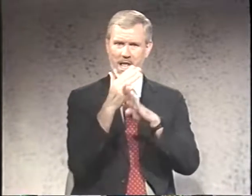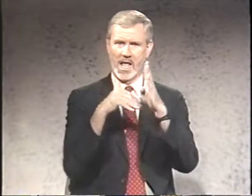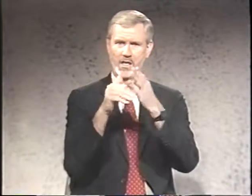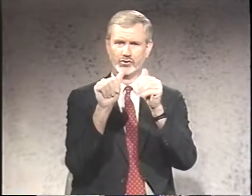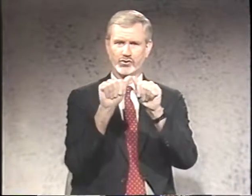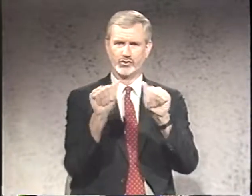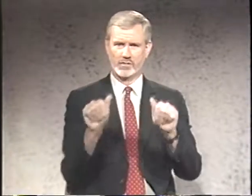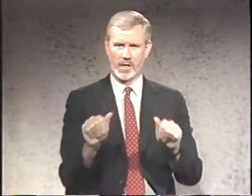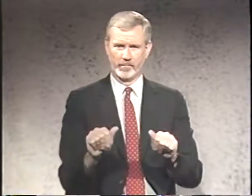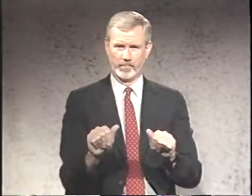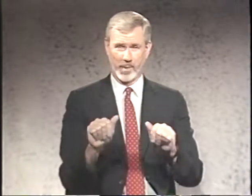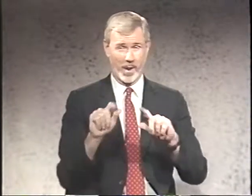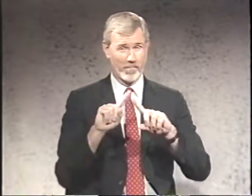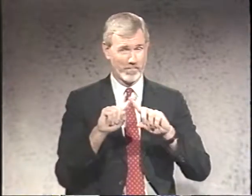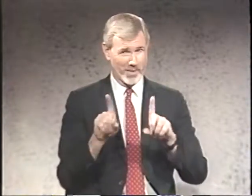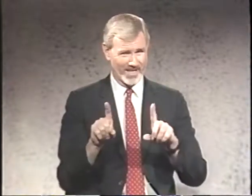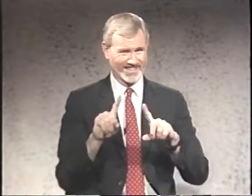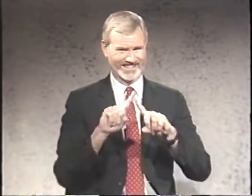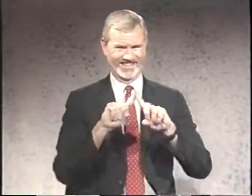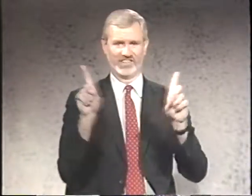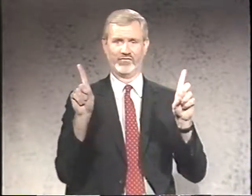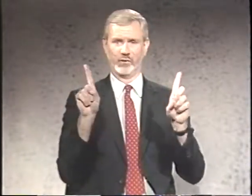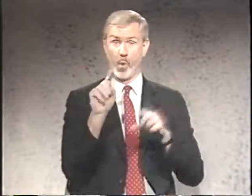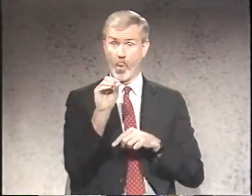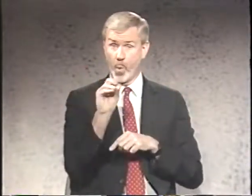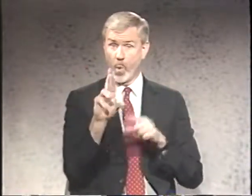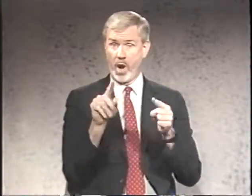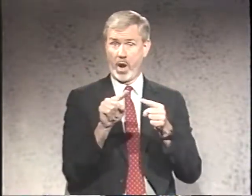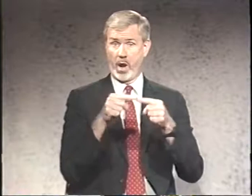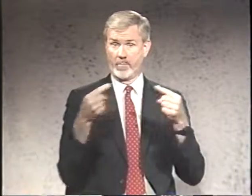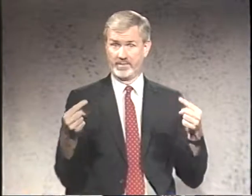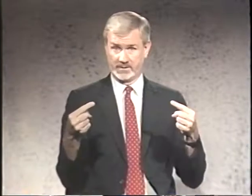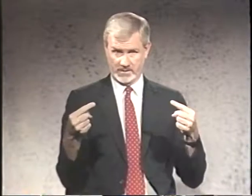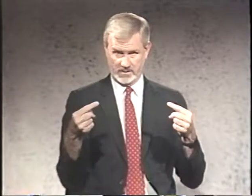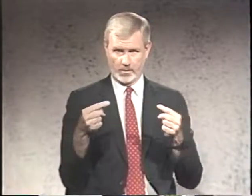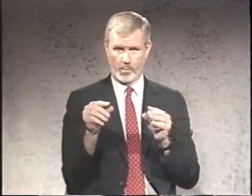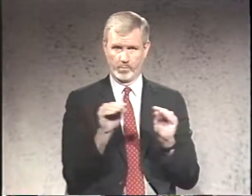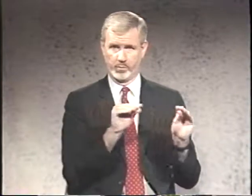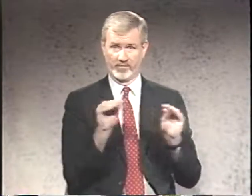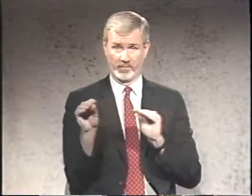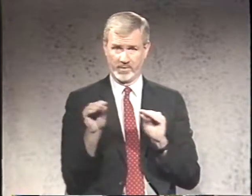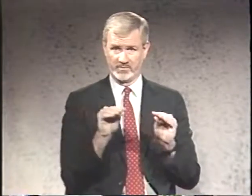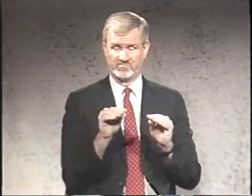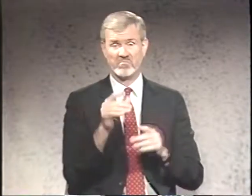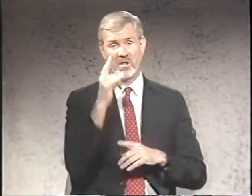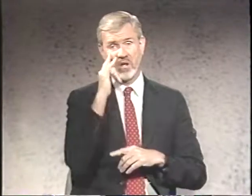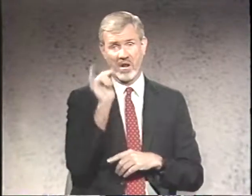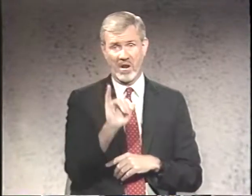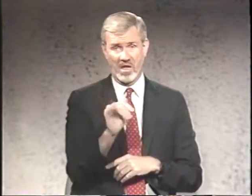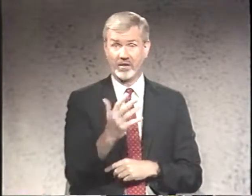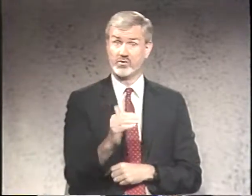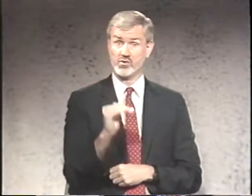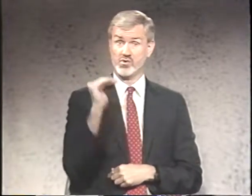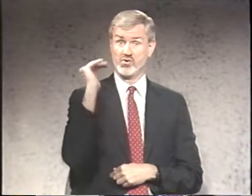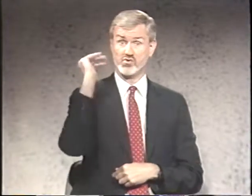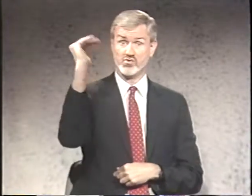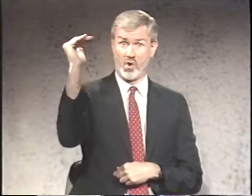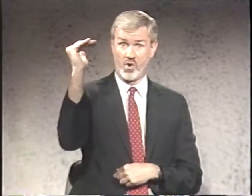same hand shape, but a different or opposite movement, like